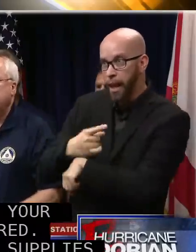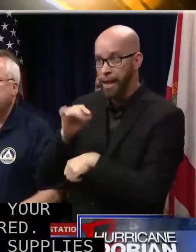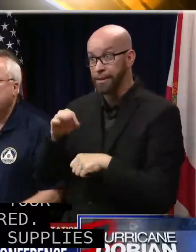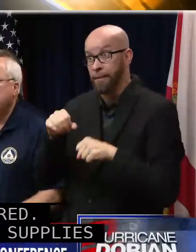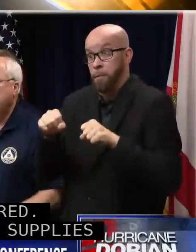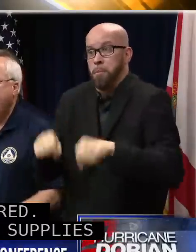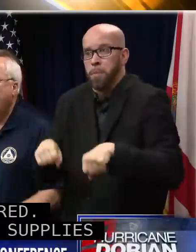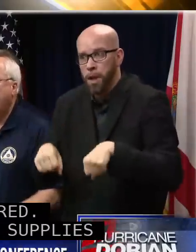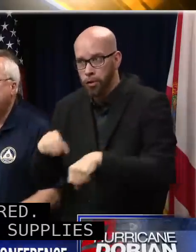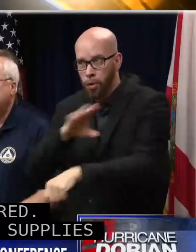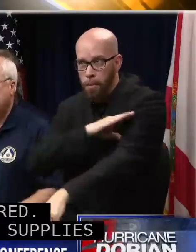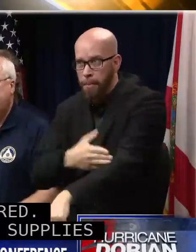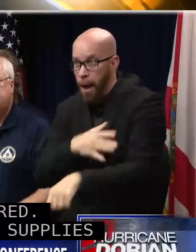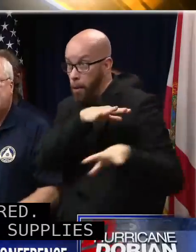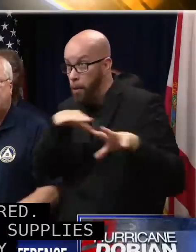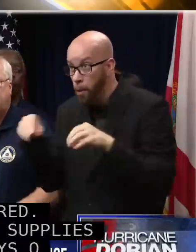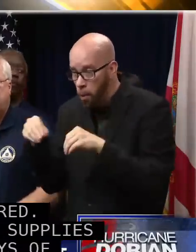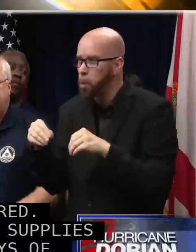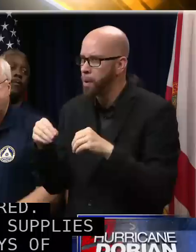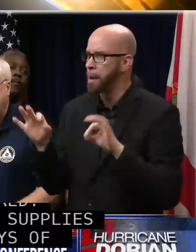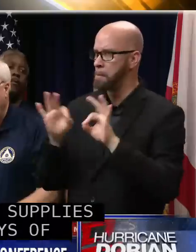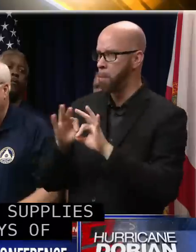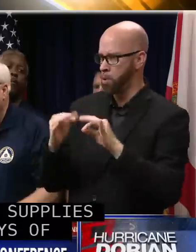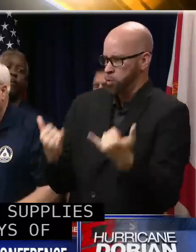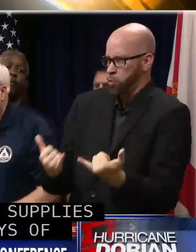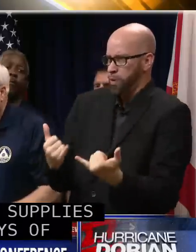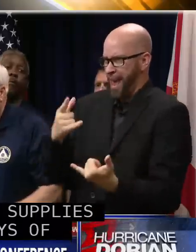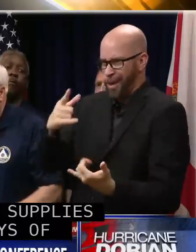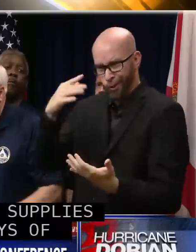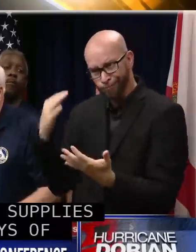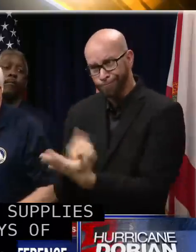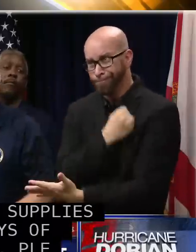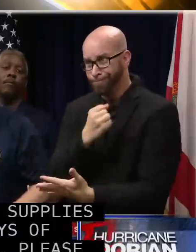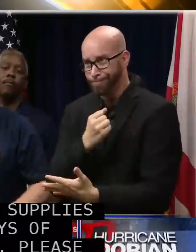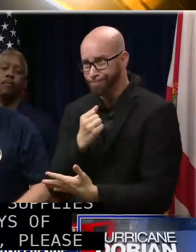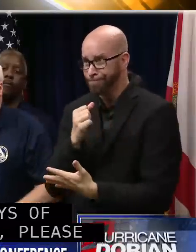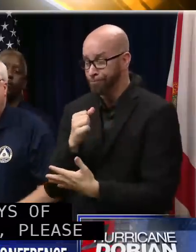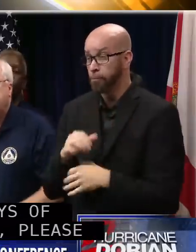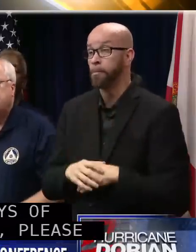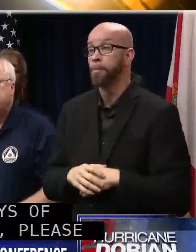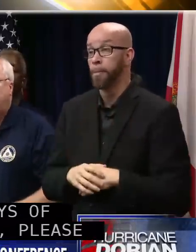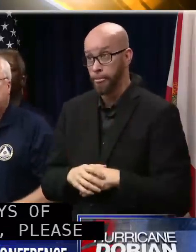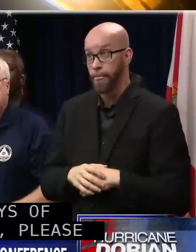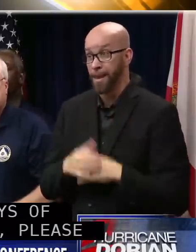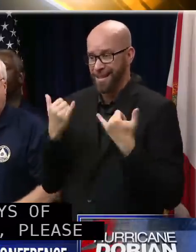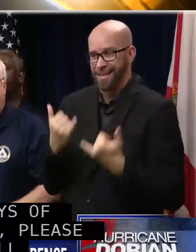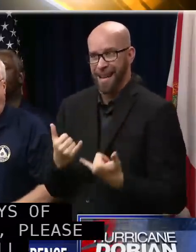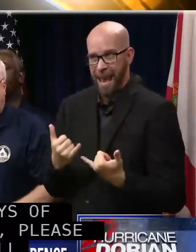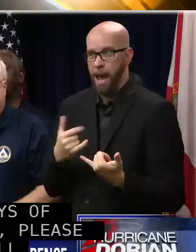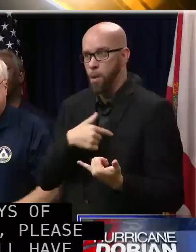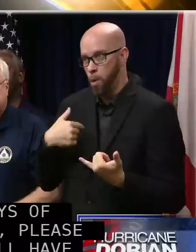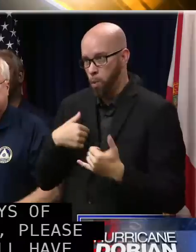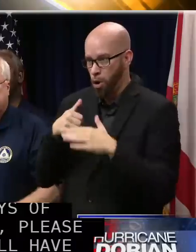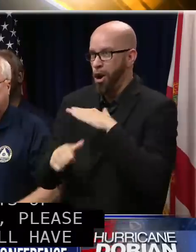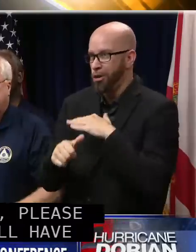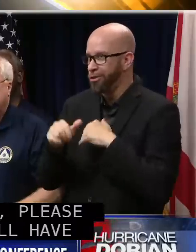please do so now while you still have time remaining. We are now under a tropical storm warning. It has been upgraded to